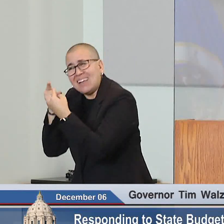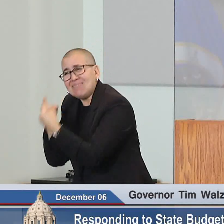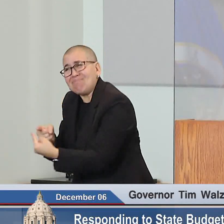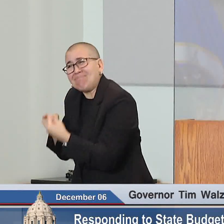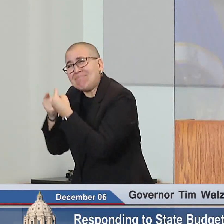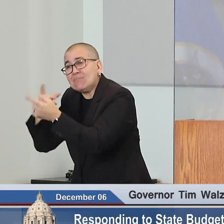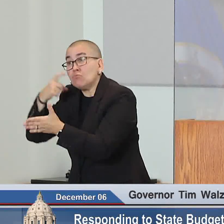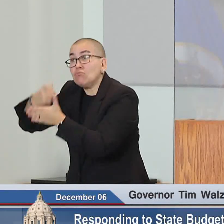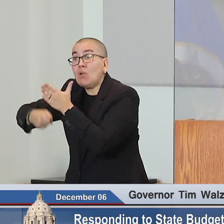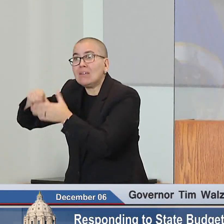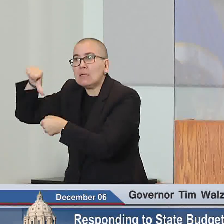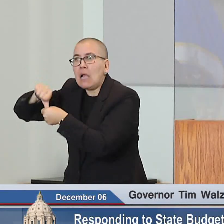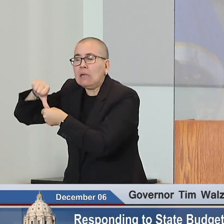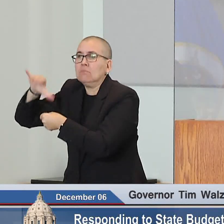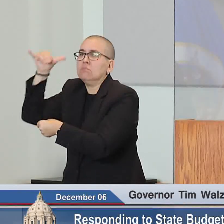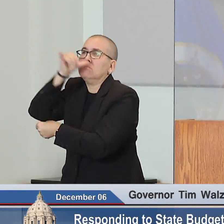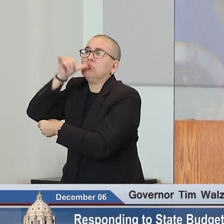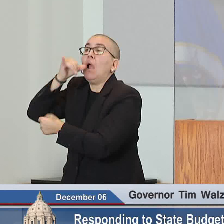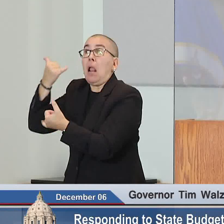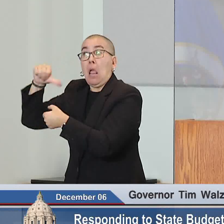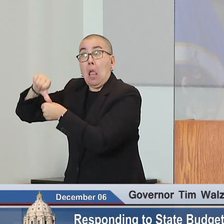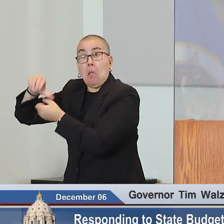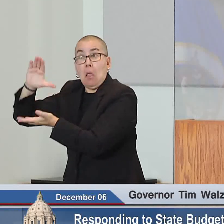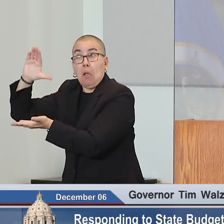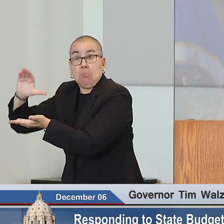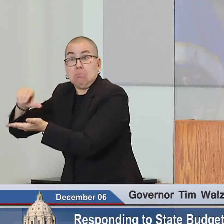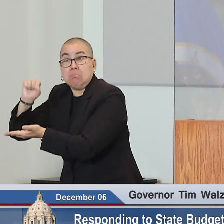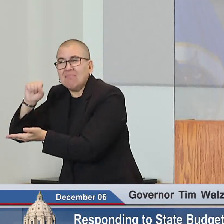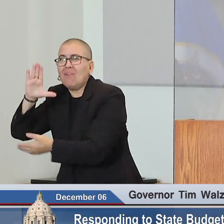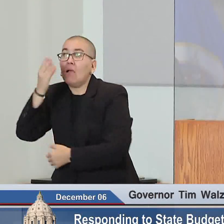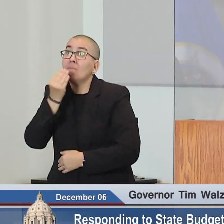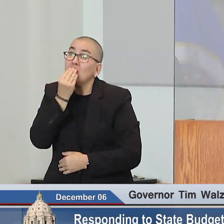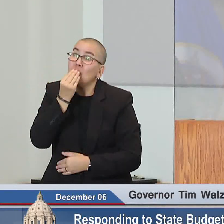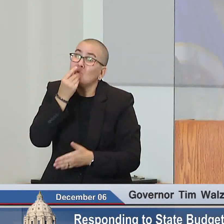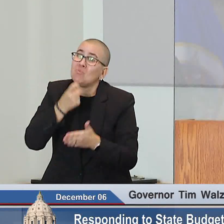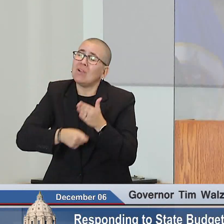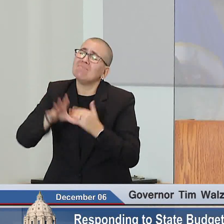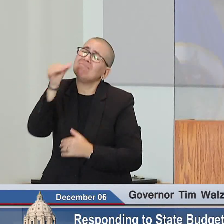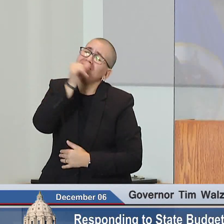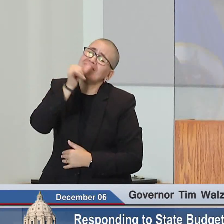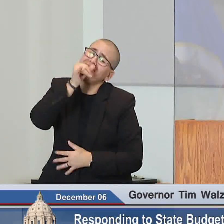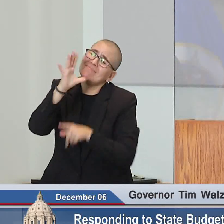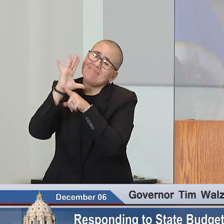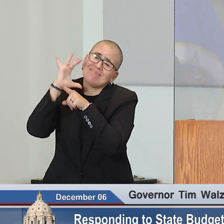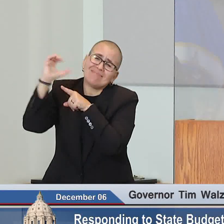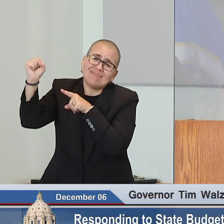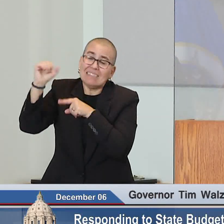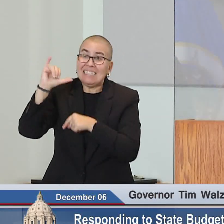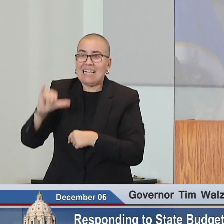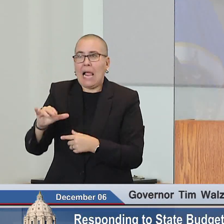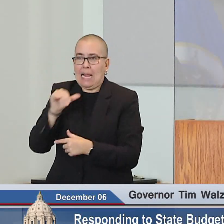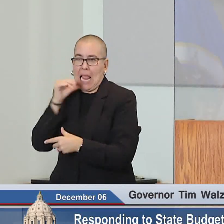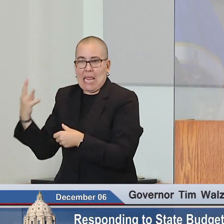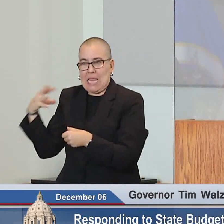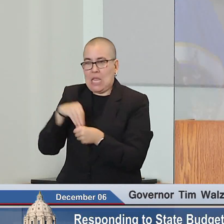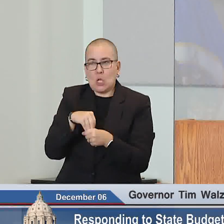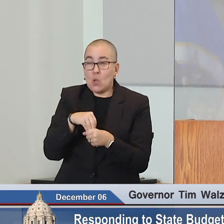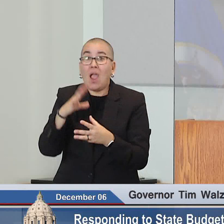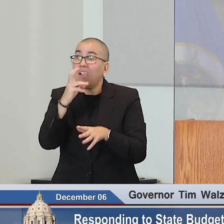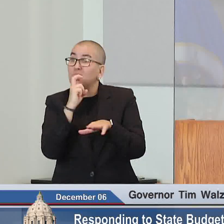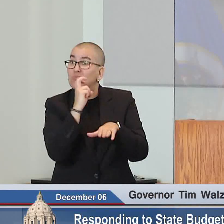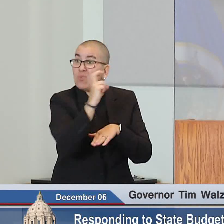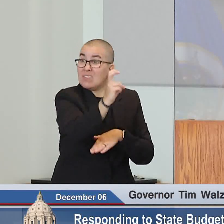they've come down, are still high, and food prices are still high. It doesn't tell the story about our commuters that are dependent on